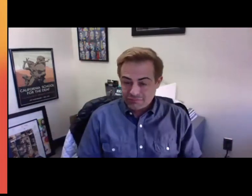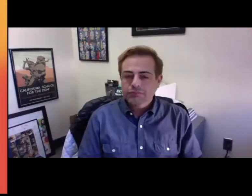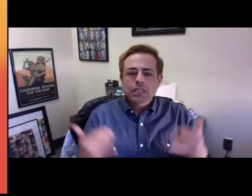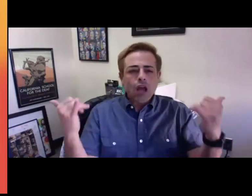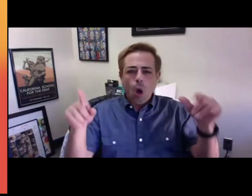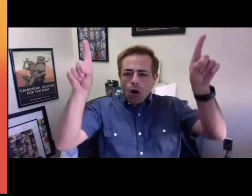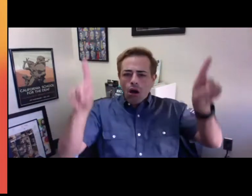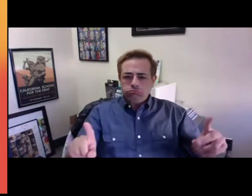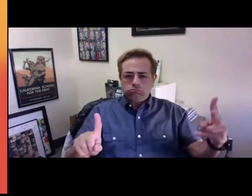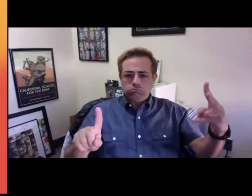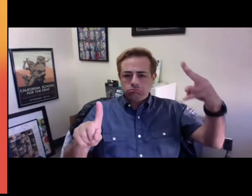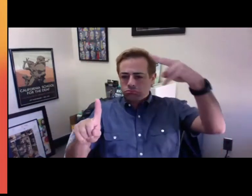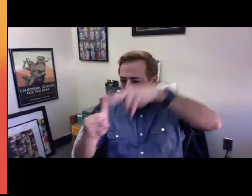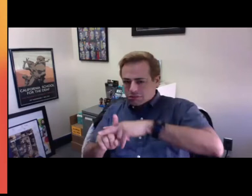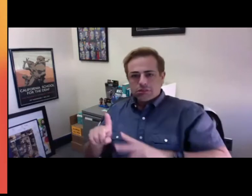and growth.